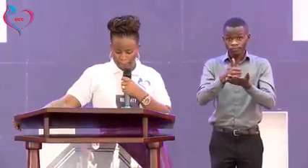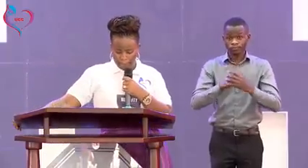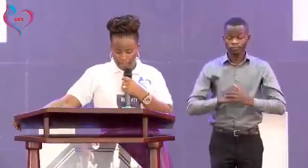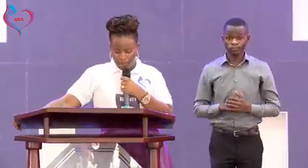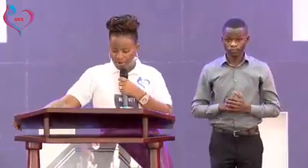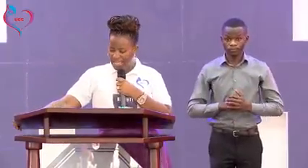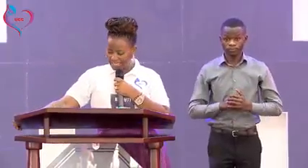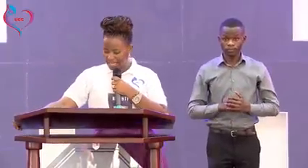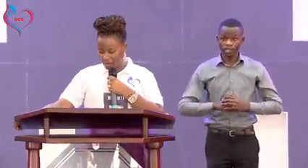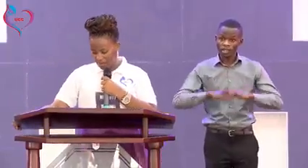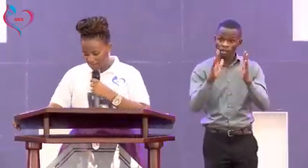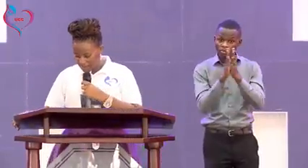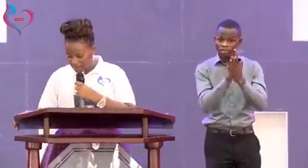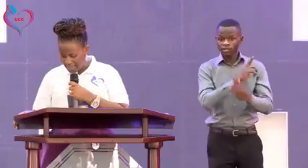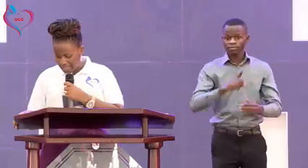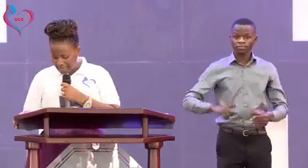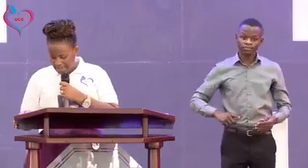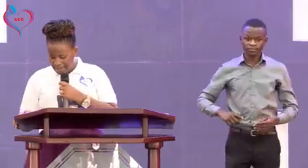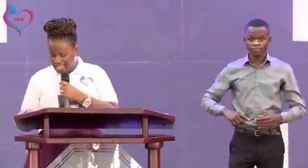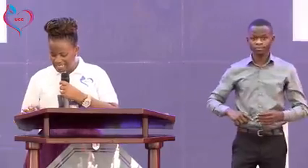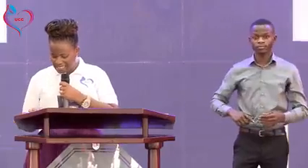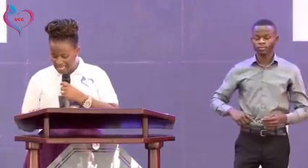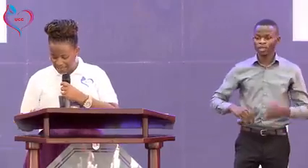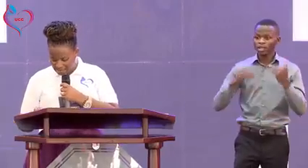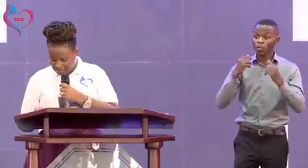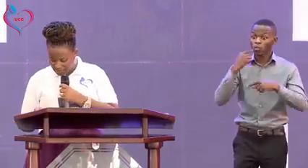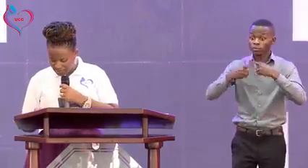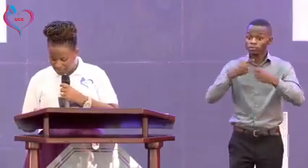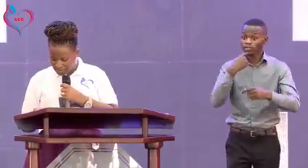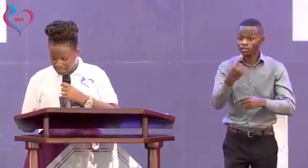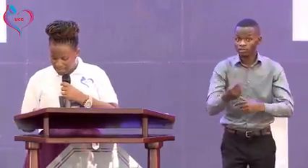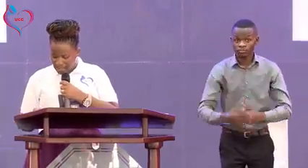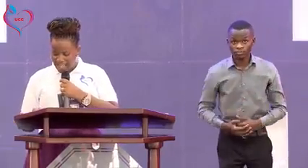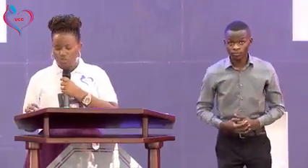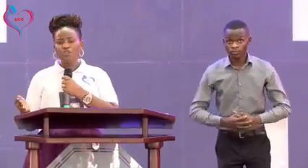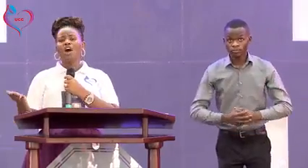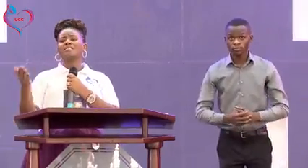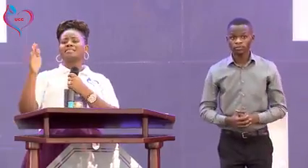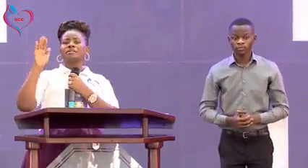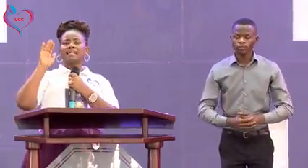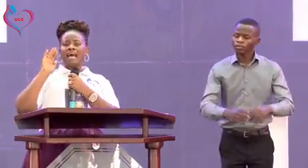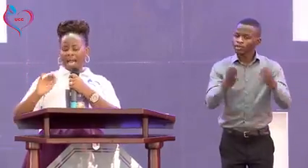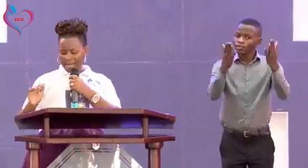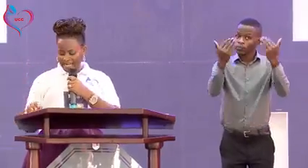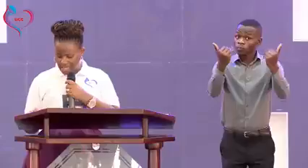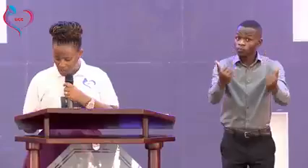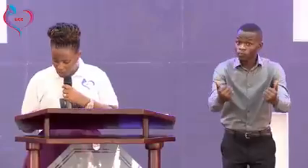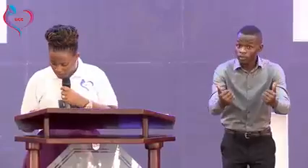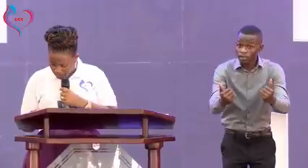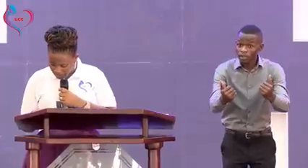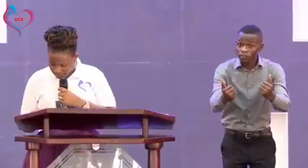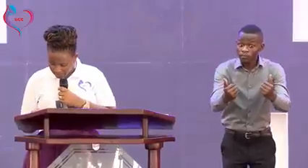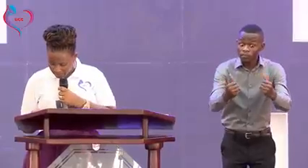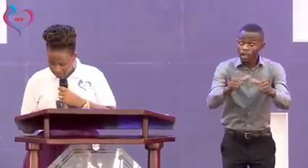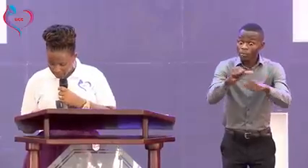boyagala okuyamba. Praise the Lord. Mukama yebazwe. Then he says, ayogera bwati, that to those that are under the